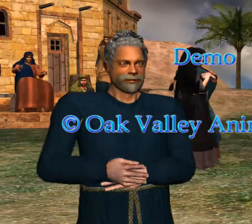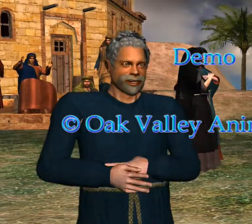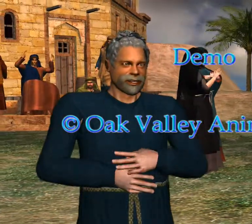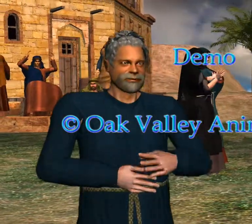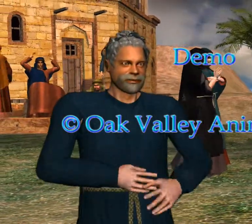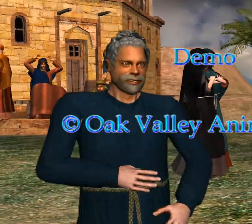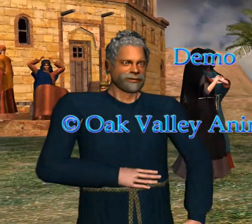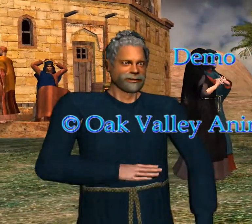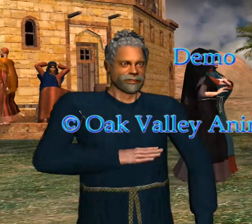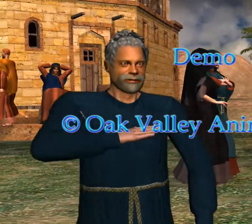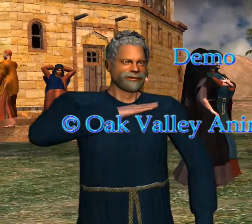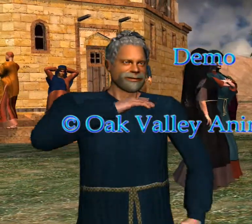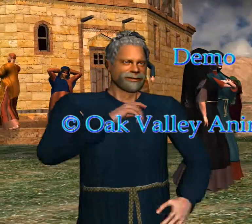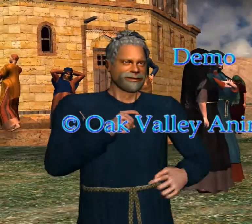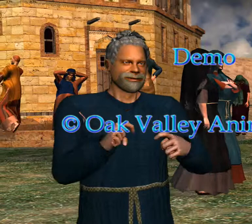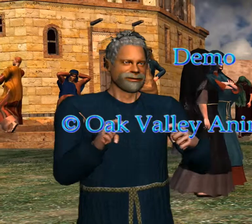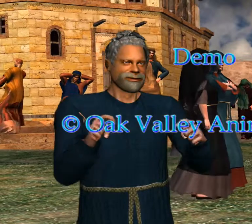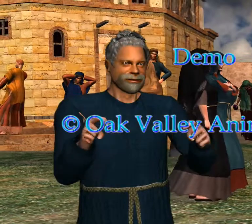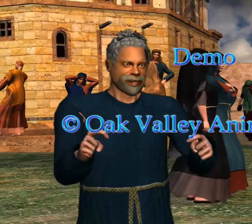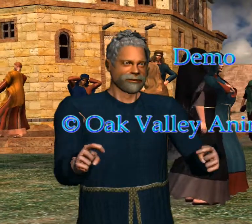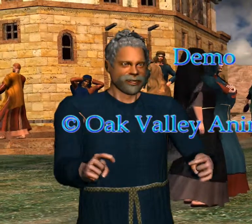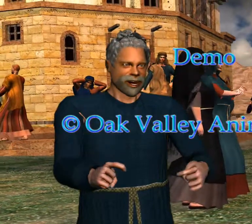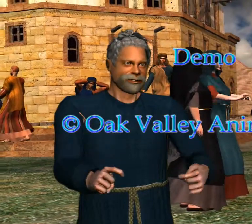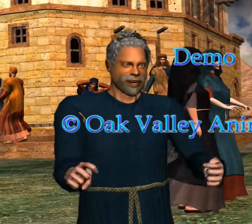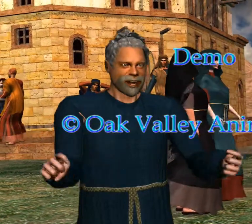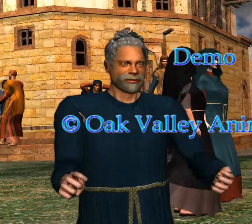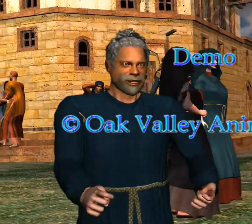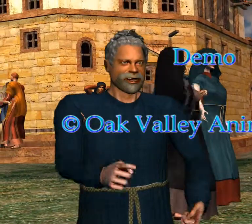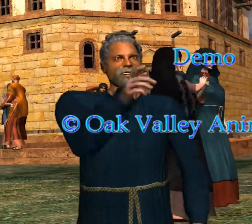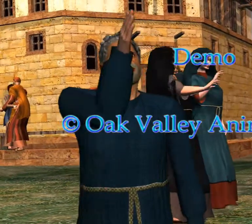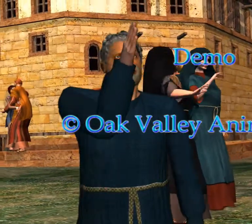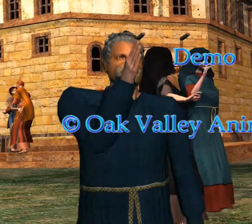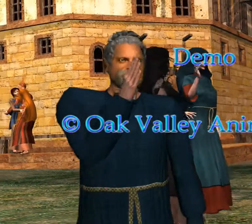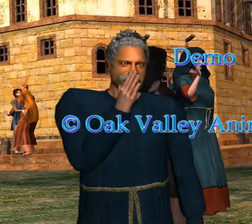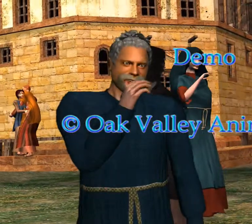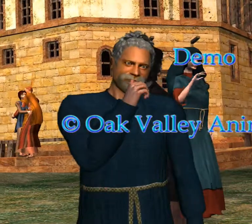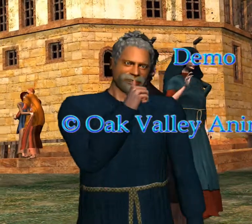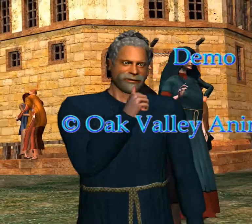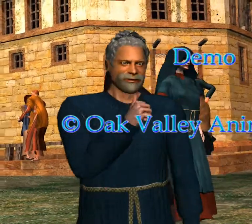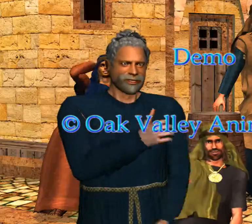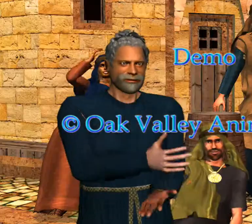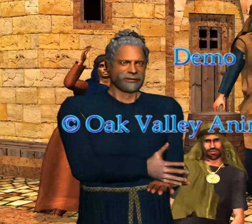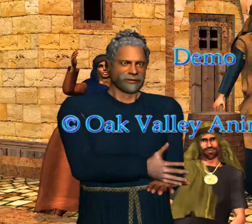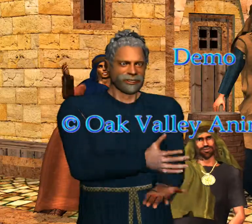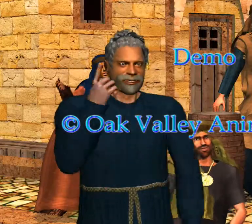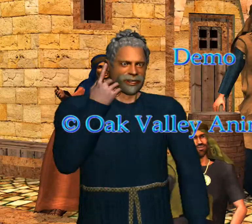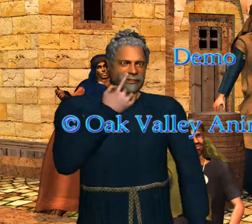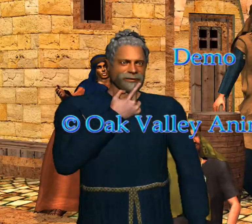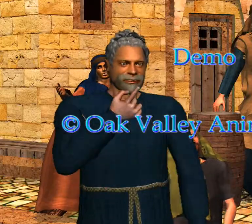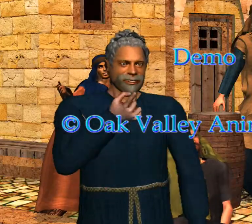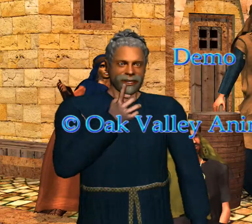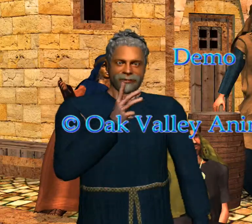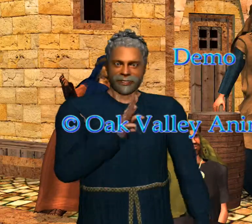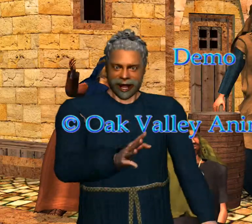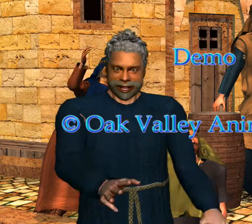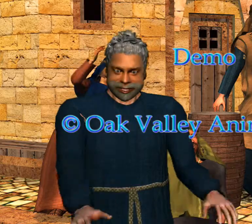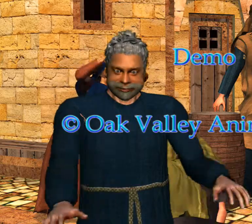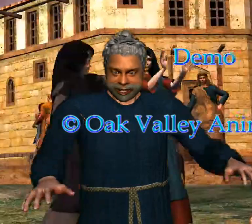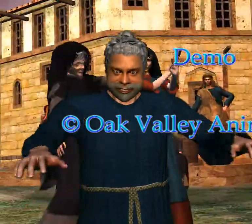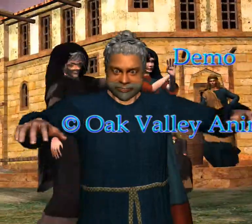Cause the world was full of sin, God's patience at an end. So he said the flood of floods